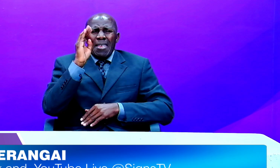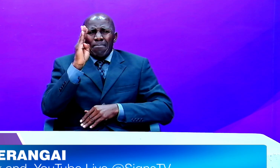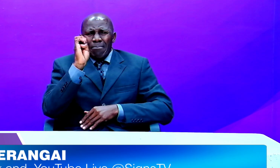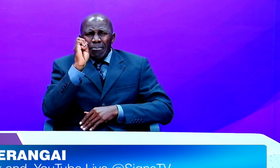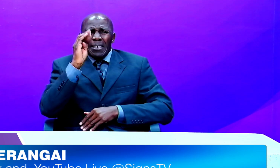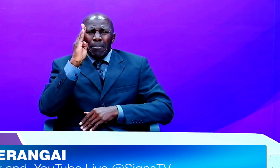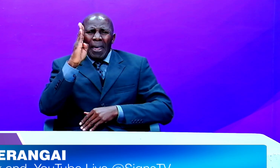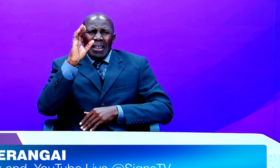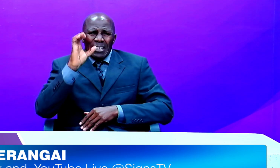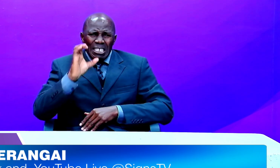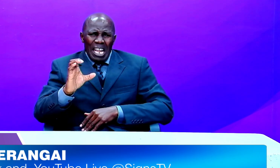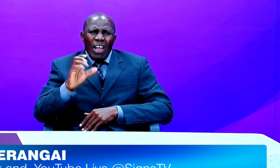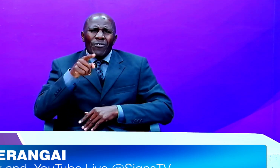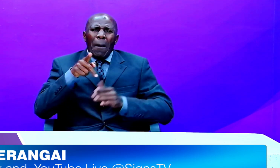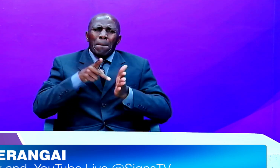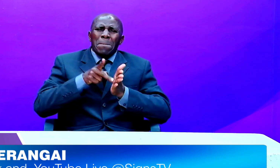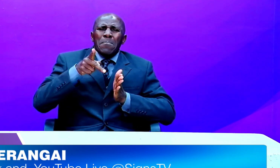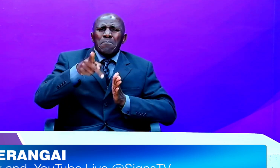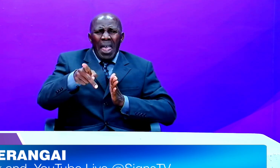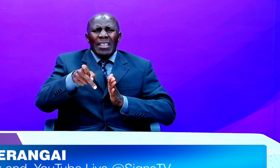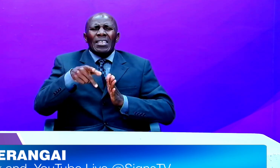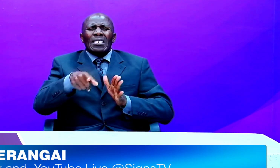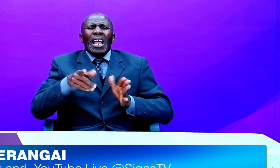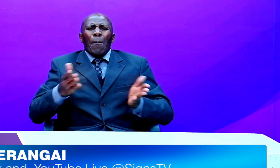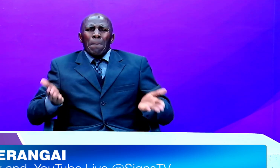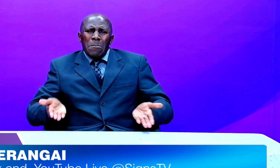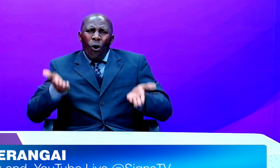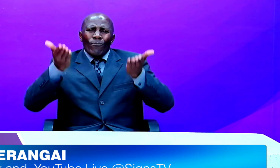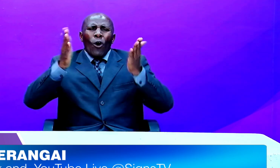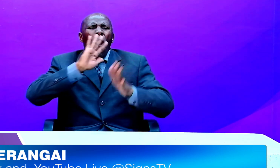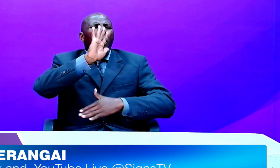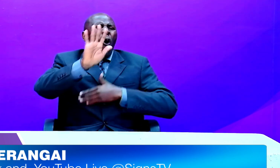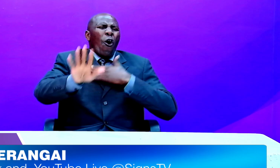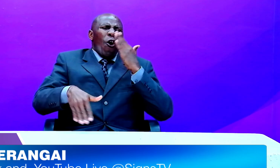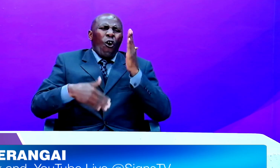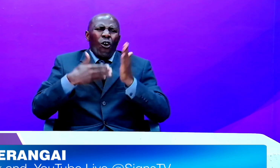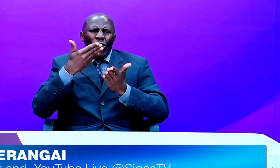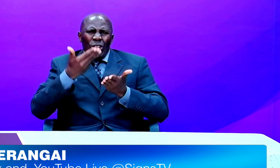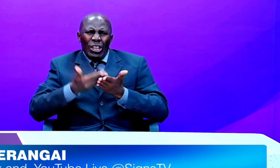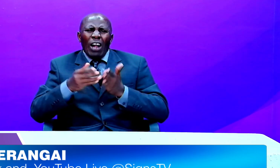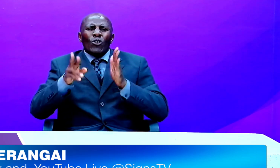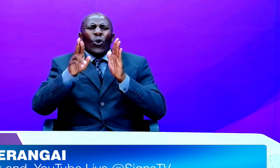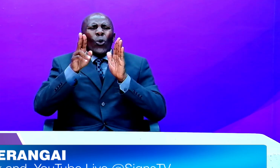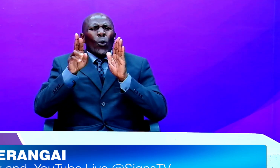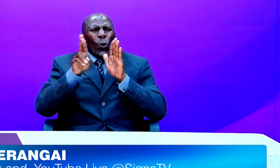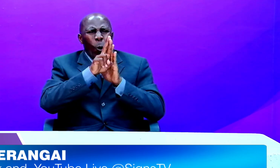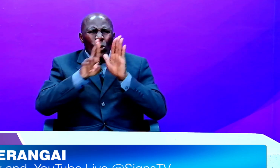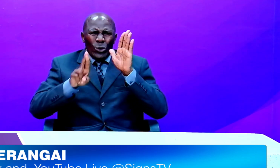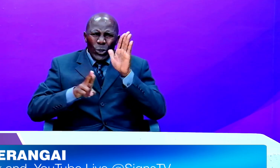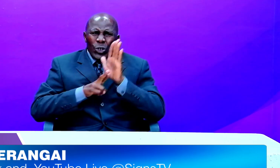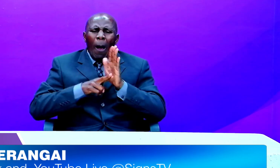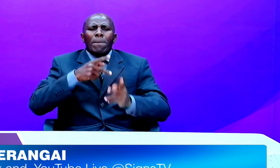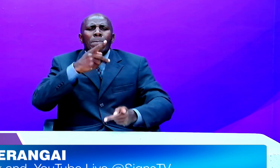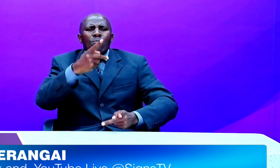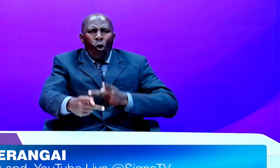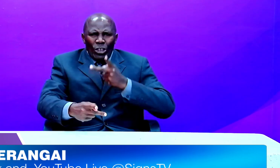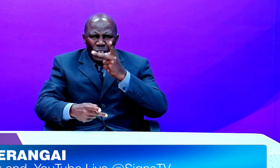Programs, Geoffrey Ruku, has urged the Independent Electoral and Boundaries Commission to expedite the establishment of